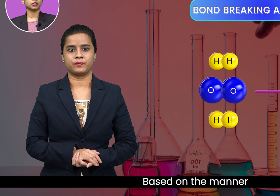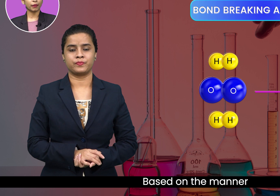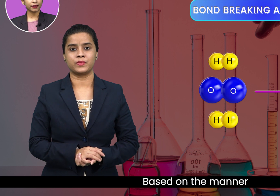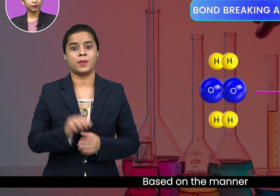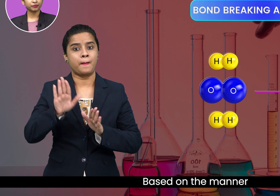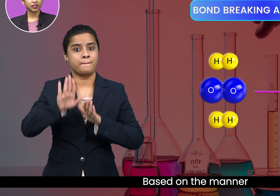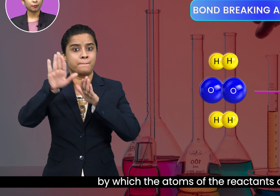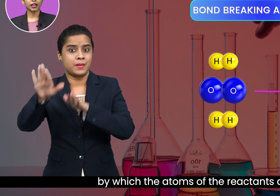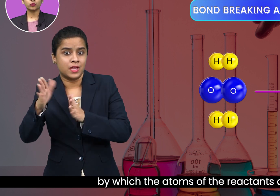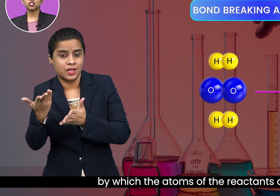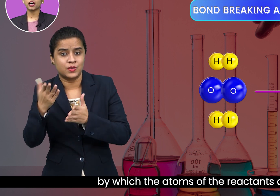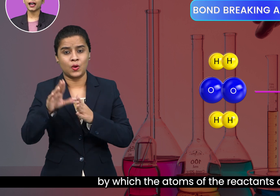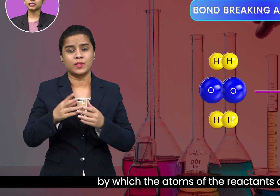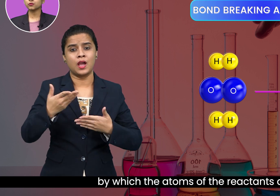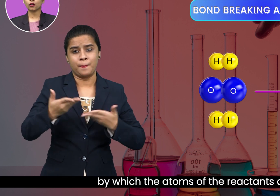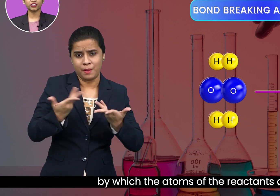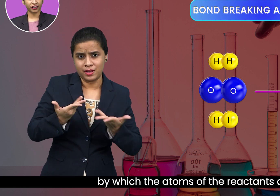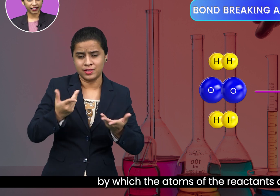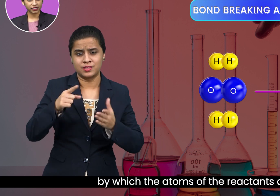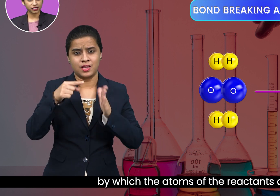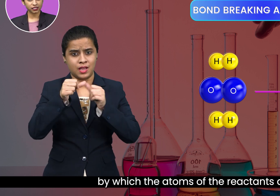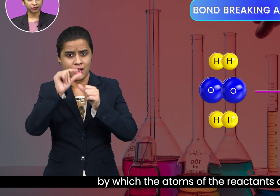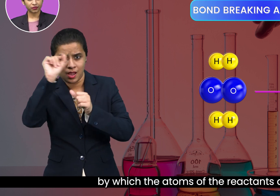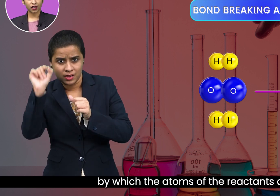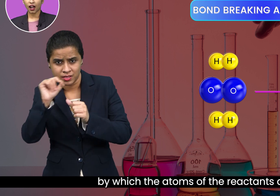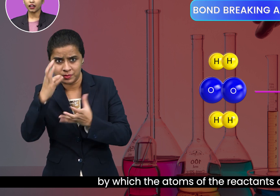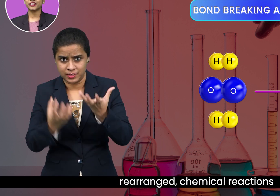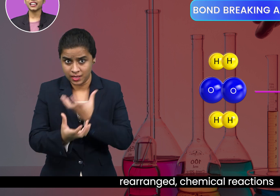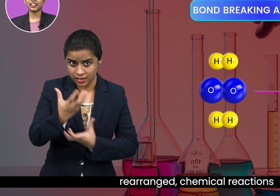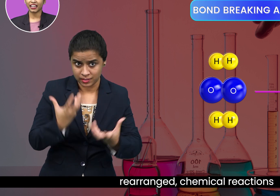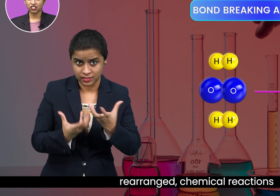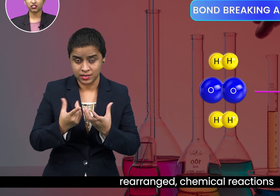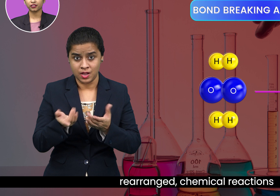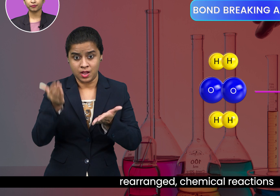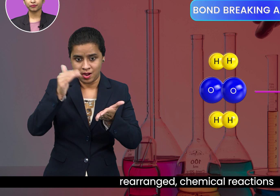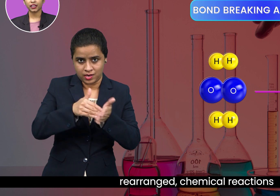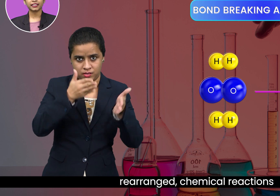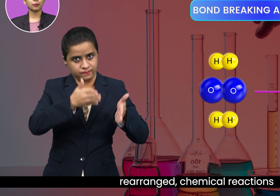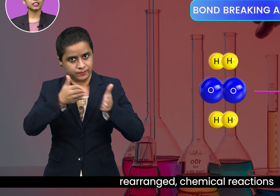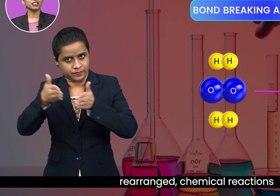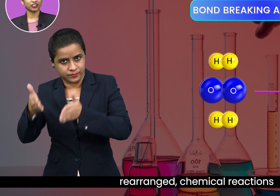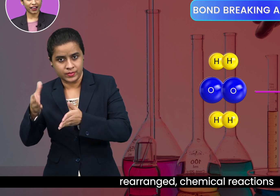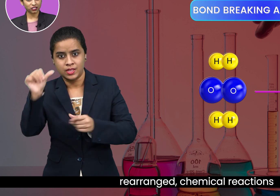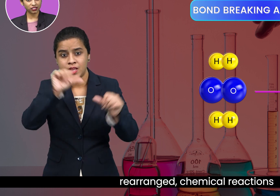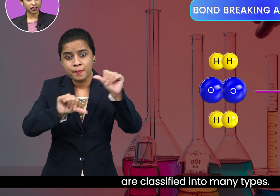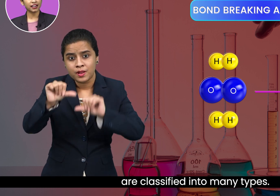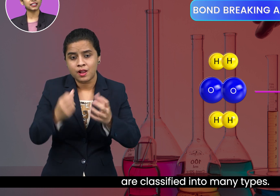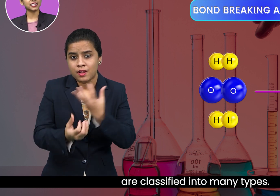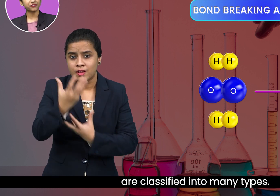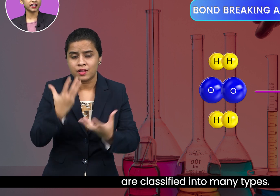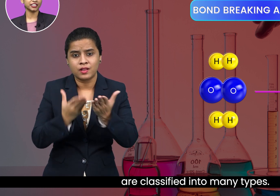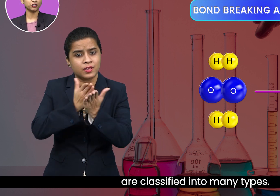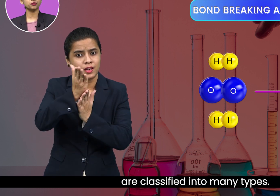Based on the manner by which the atoms of the reactants are rearranged, chemical reactions